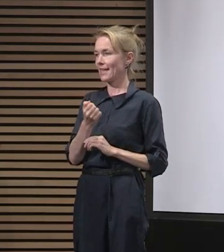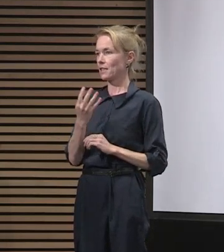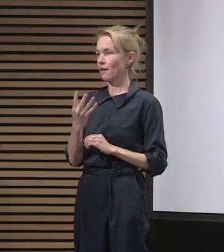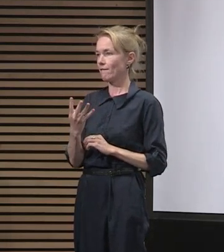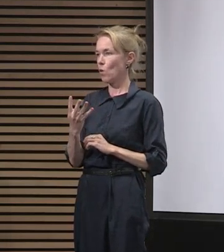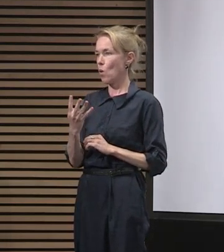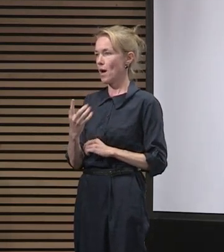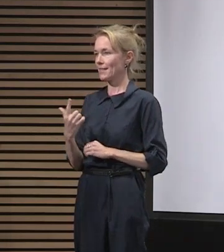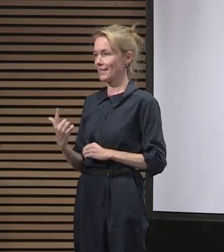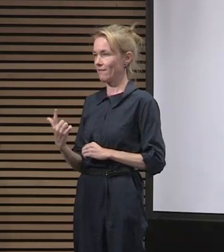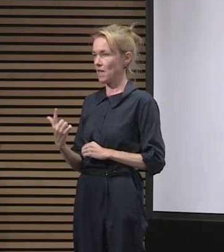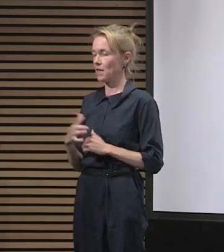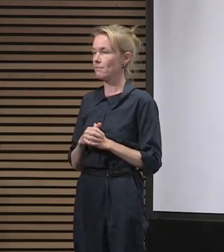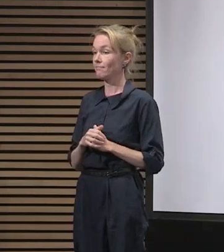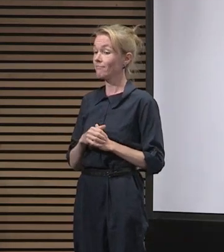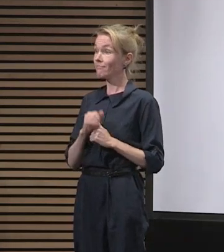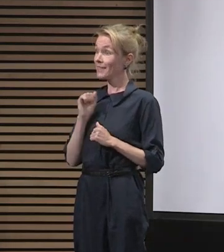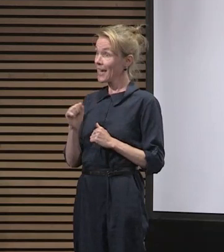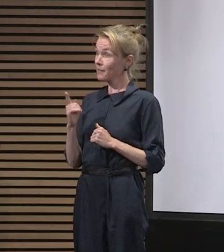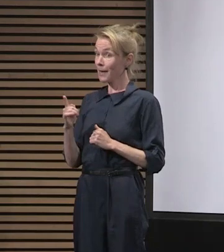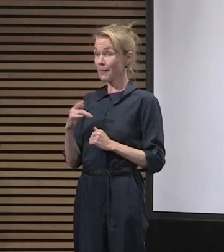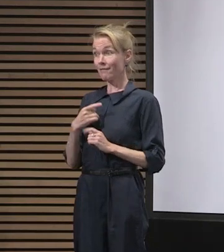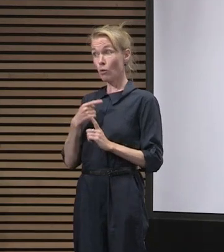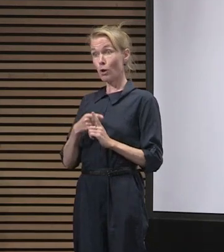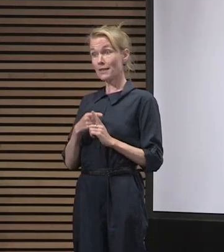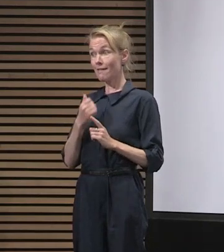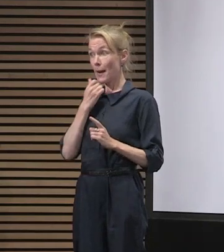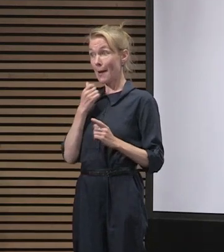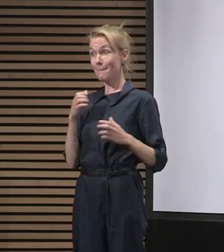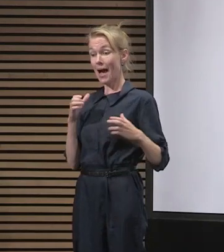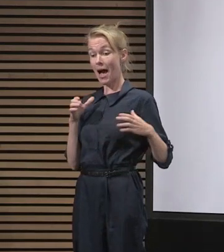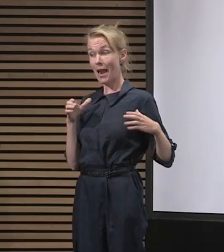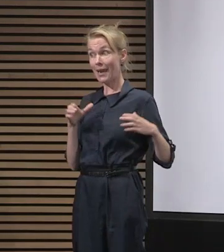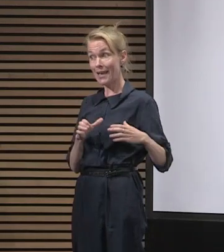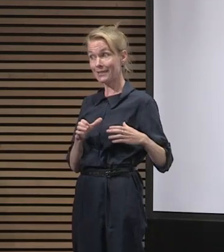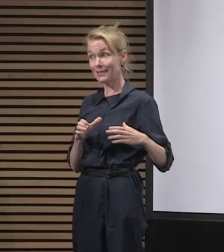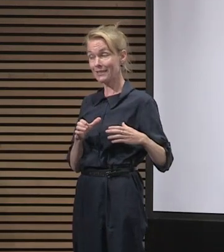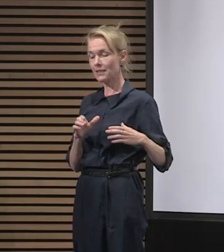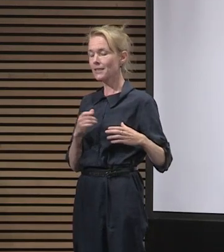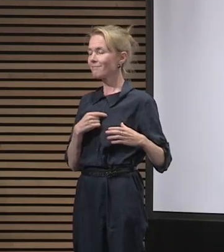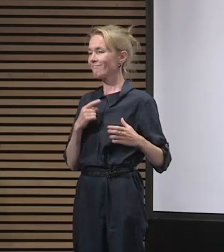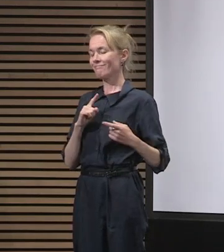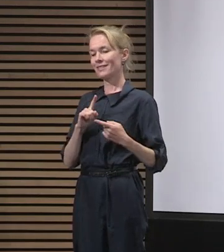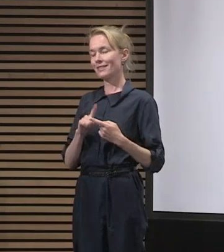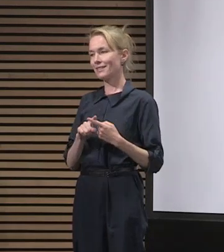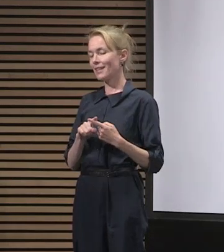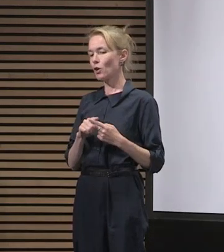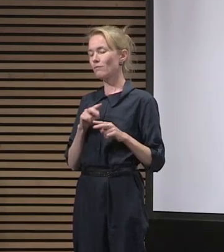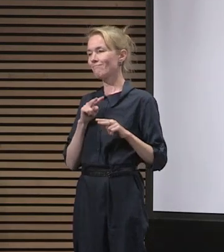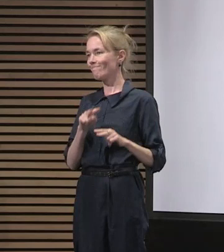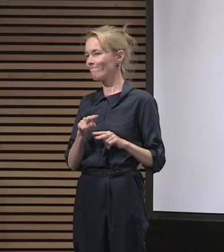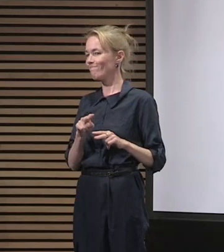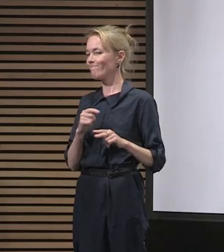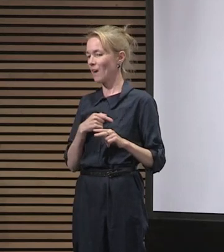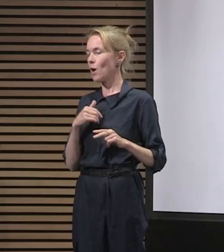Now, whilst this is a drop in the number over the last day or two, I have no sense that this is a drop